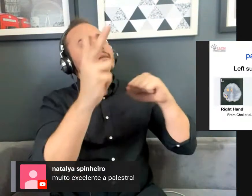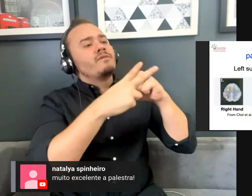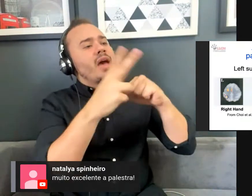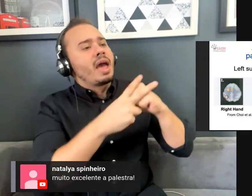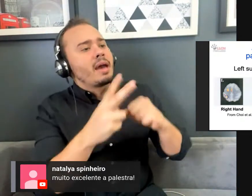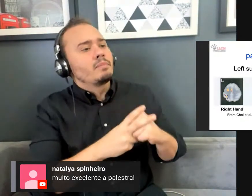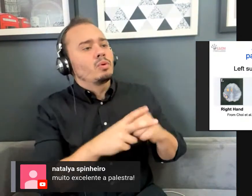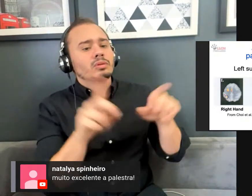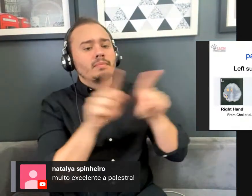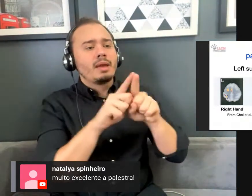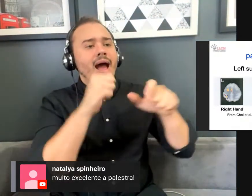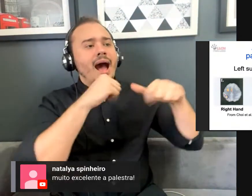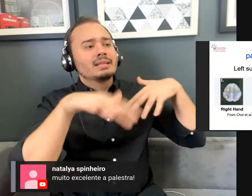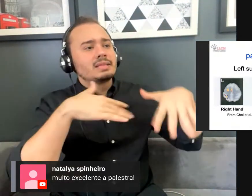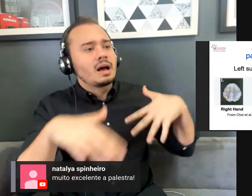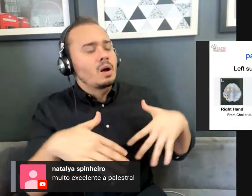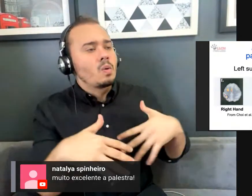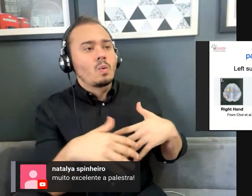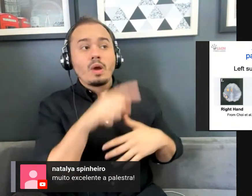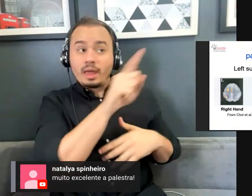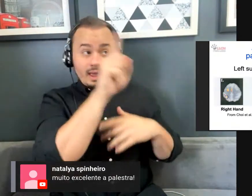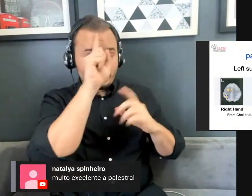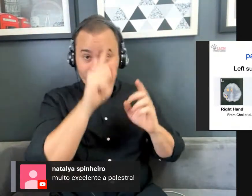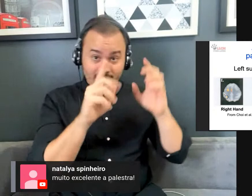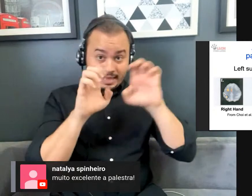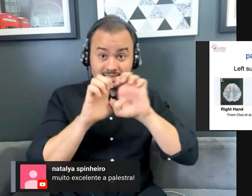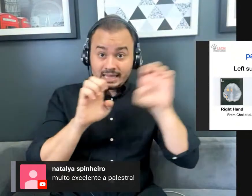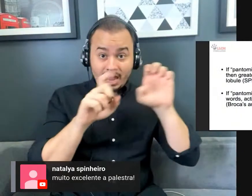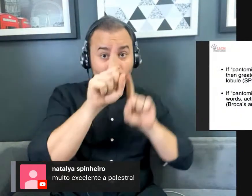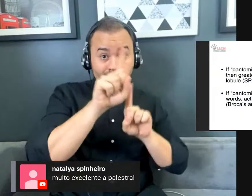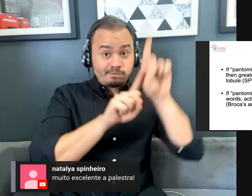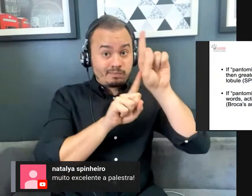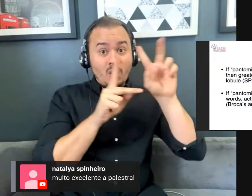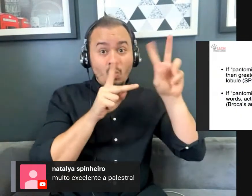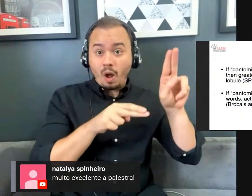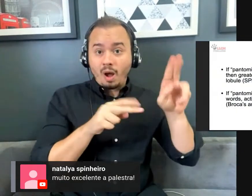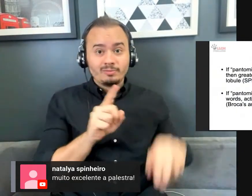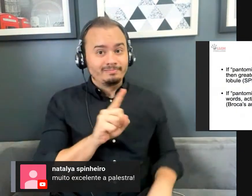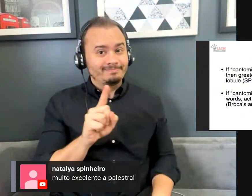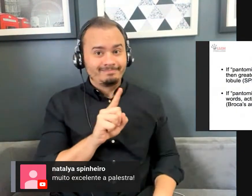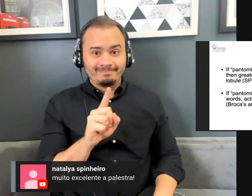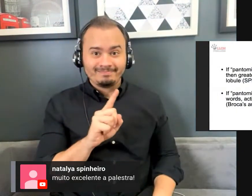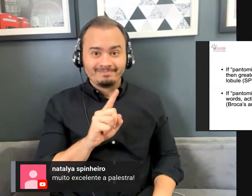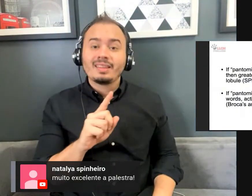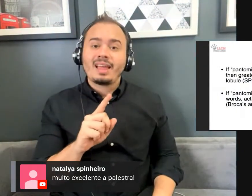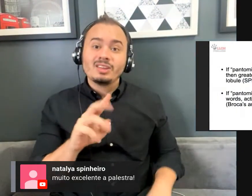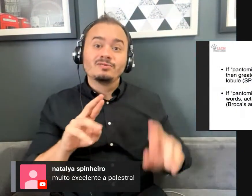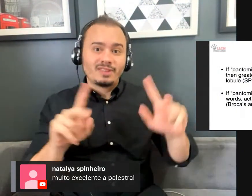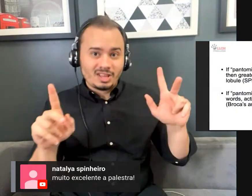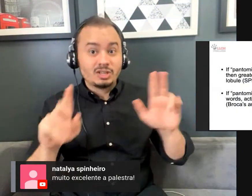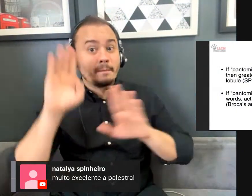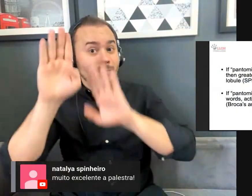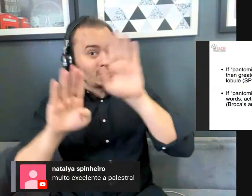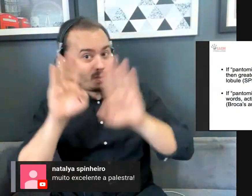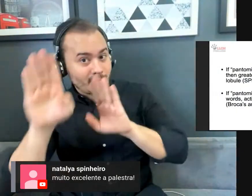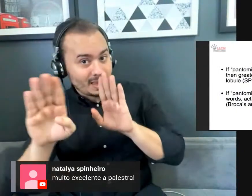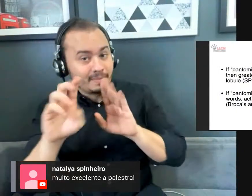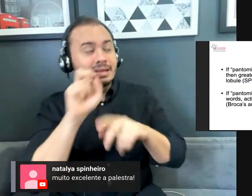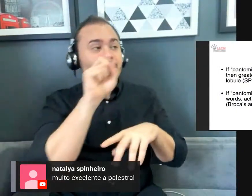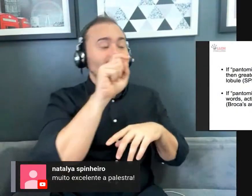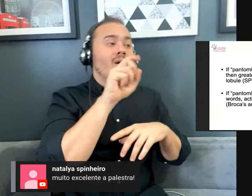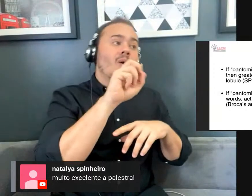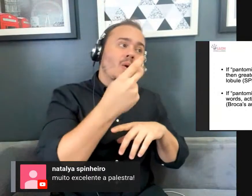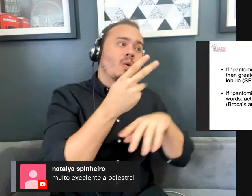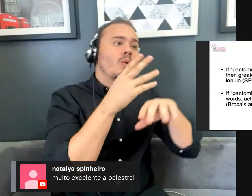produce a pantomimic action. Okay, so our hypotheses here were if these